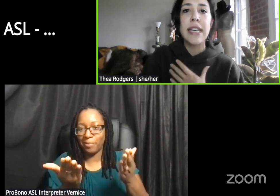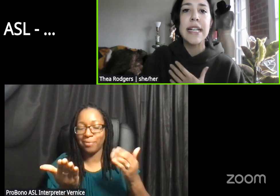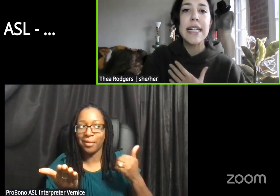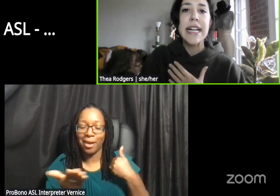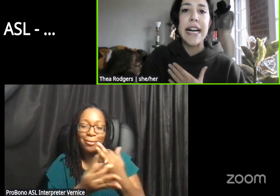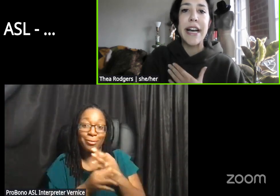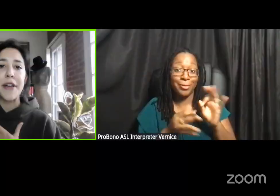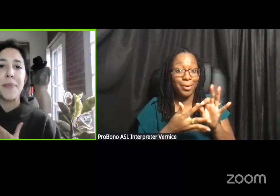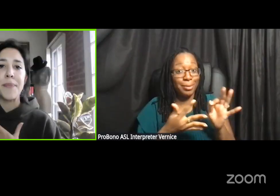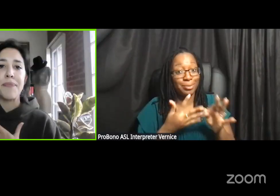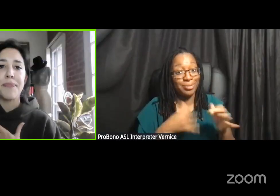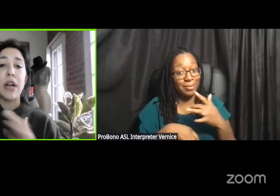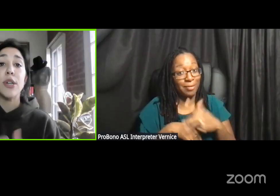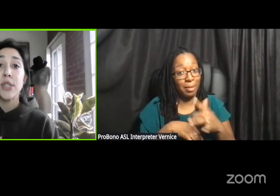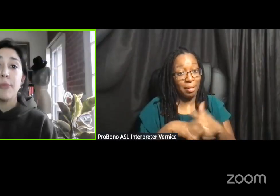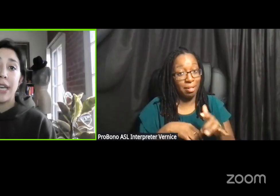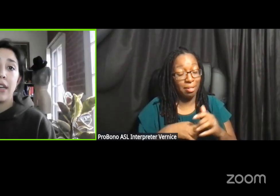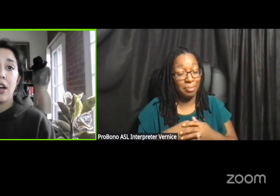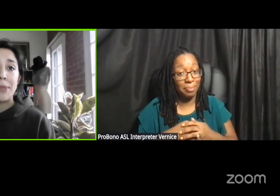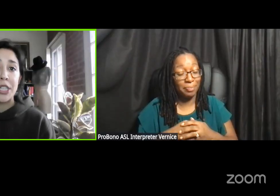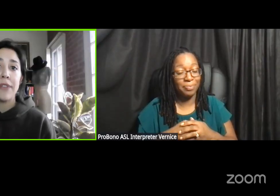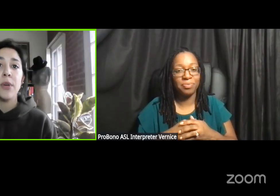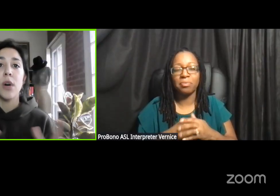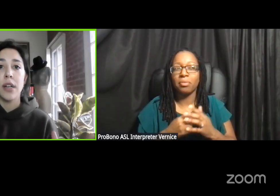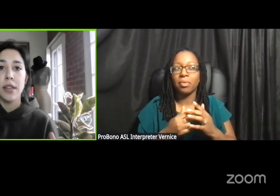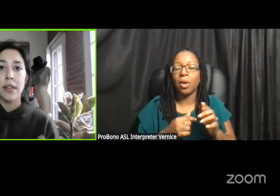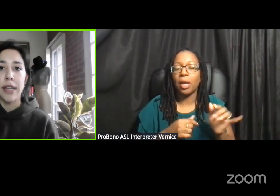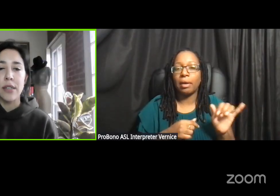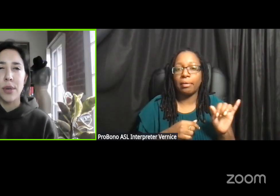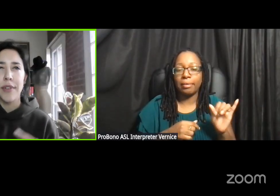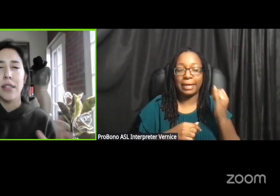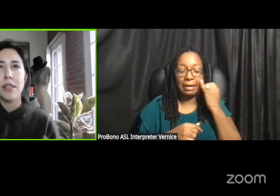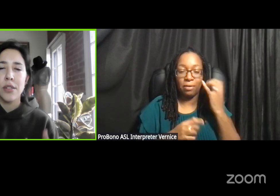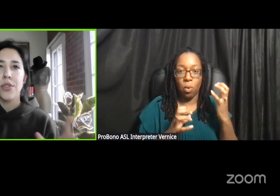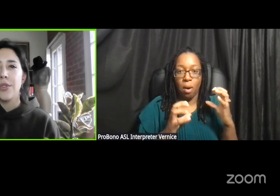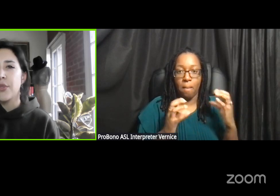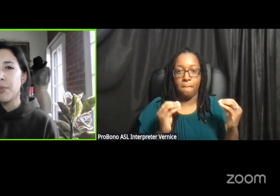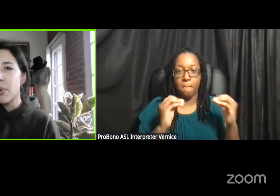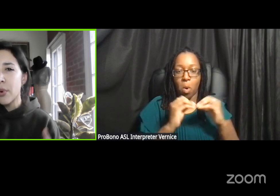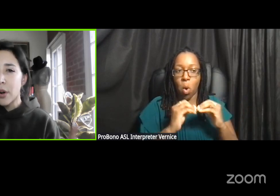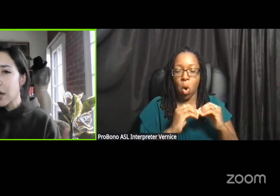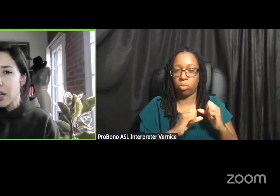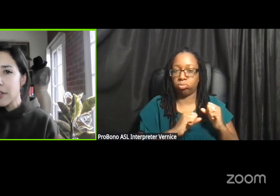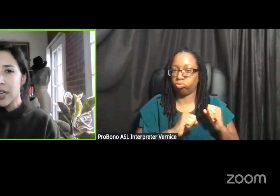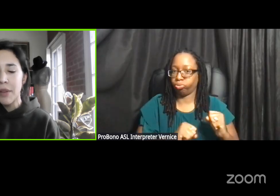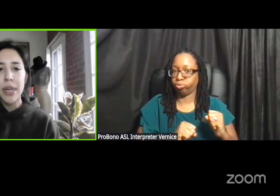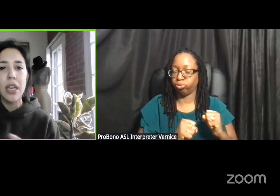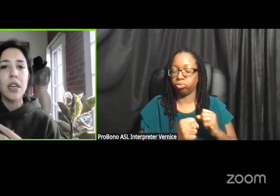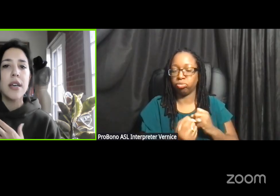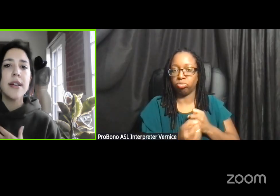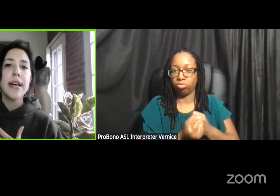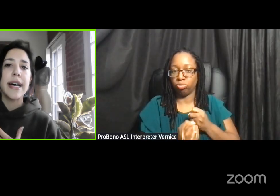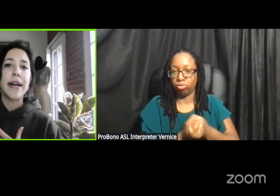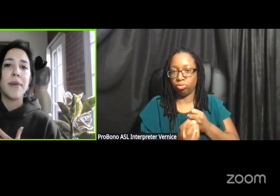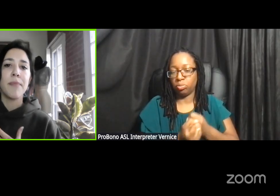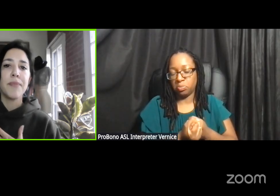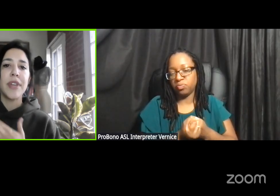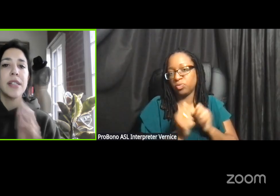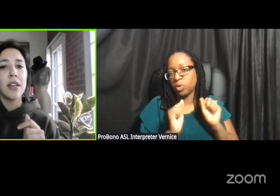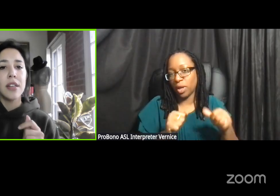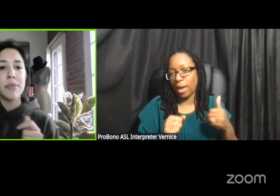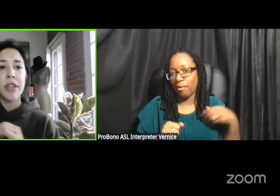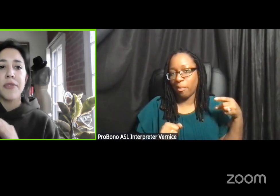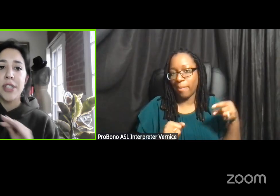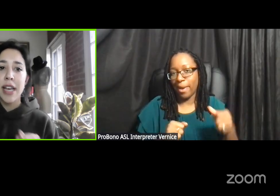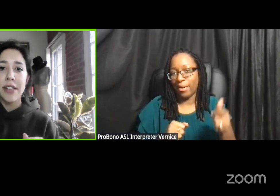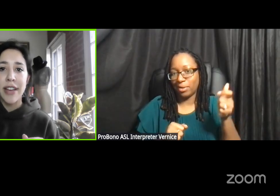option, but also a paid option if you want the sort of institutional support of a company. They're